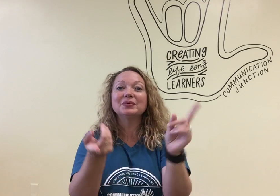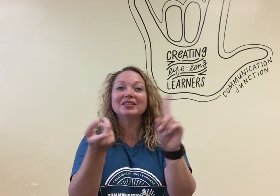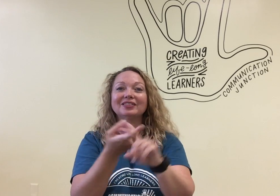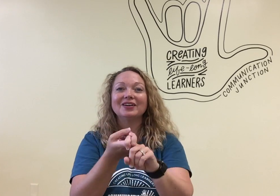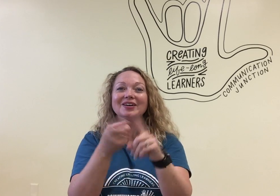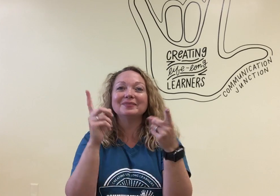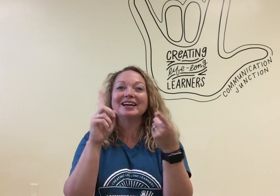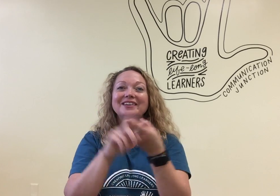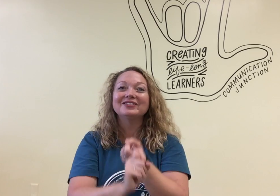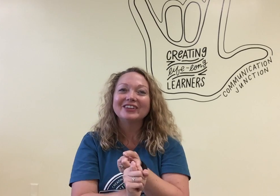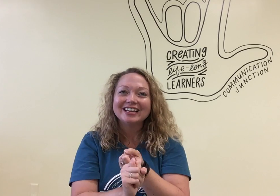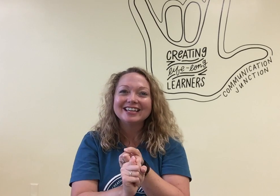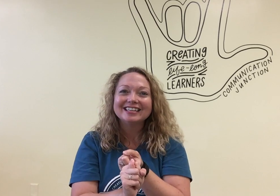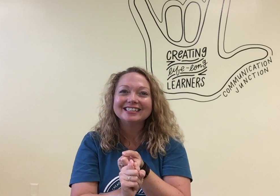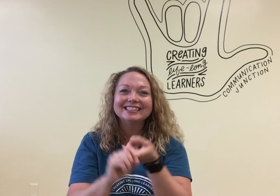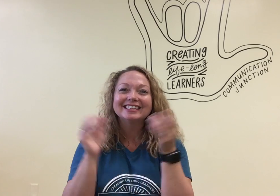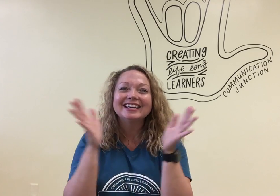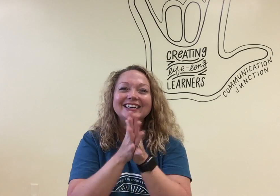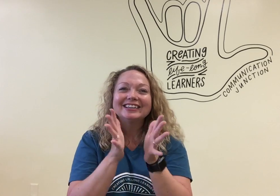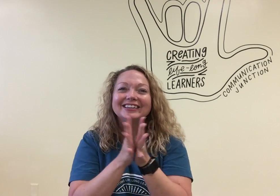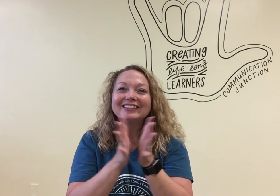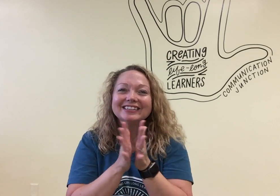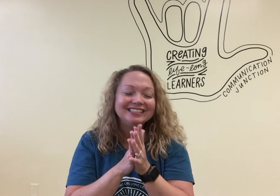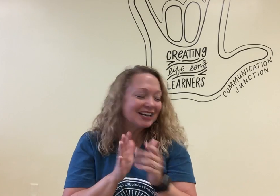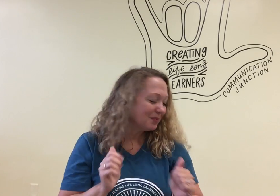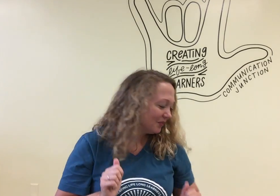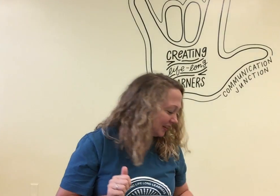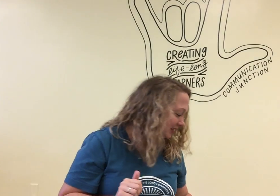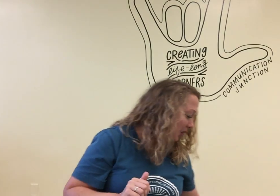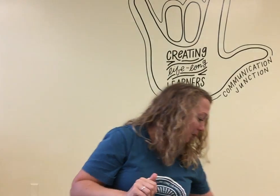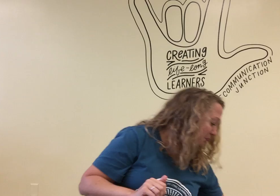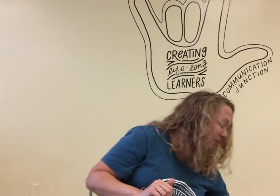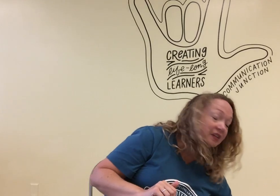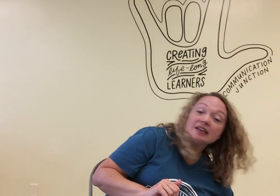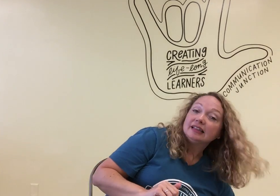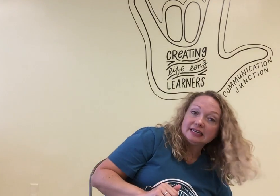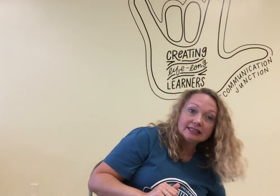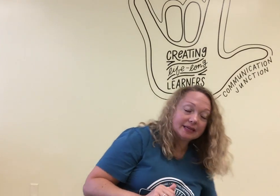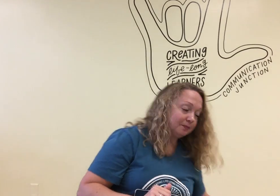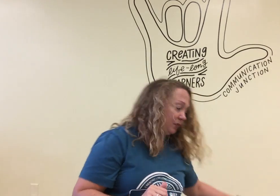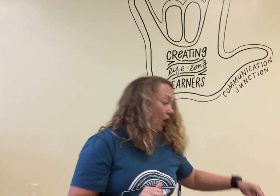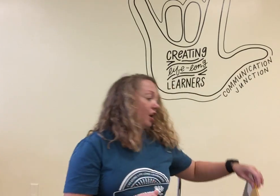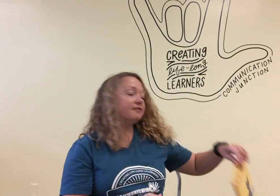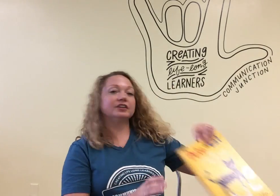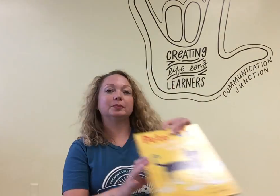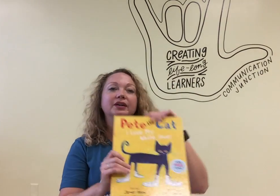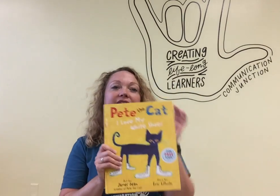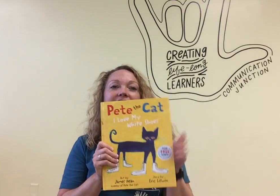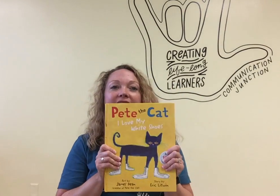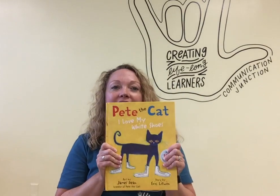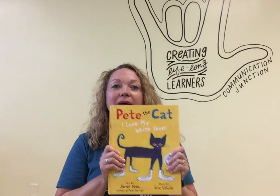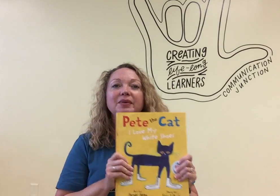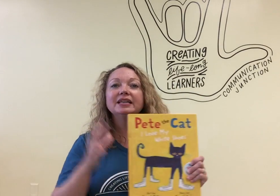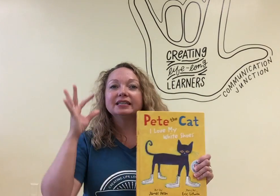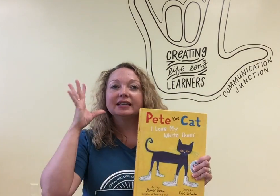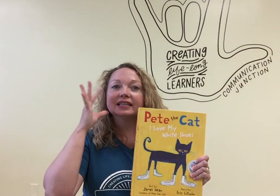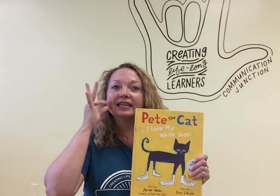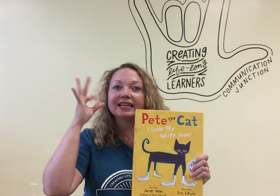with all my friends. Good job, friends. So, like I said, our first book, Pete the